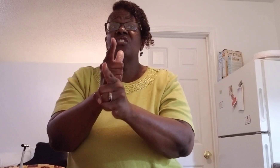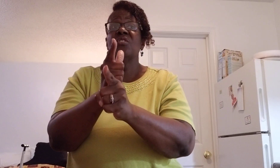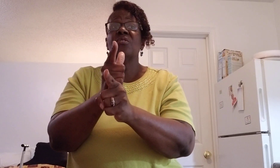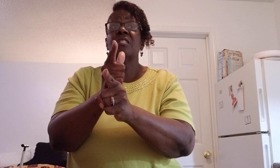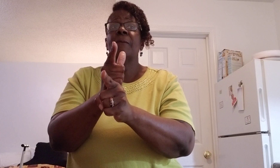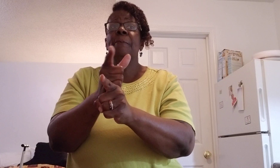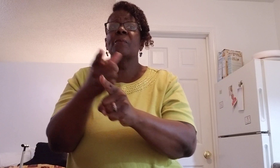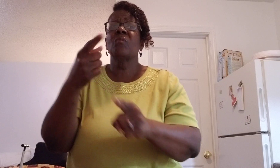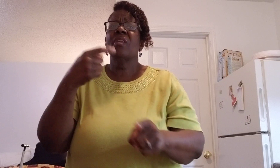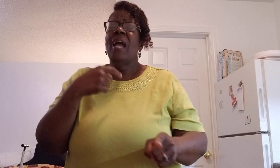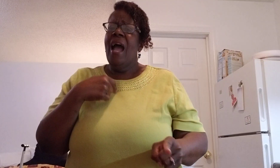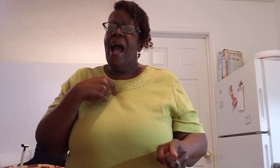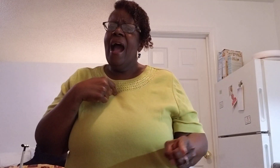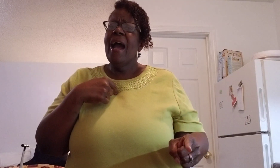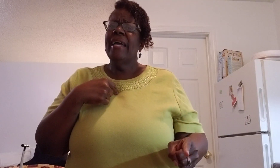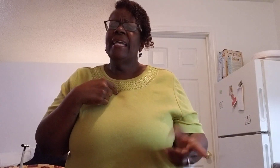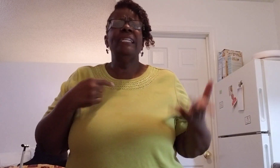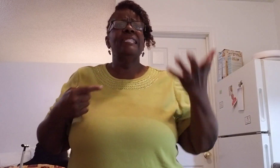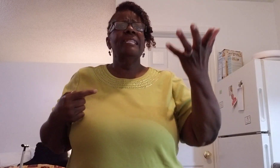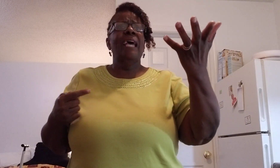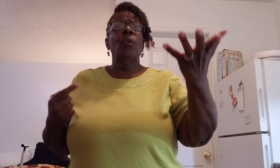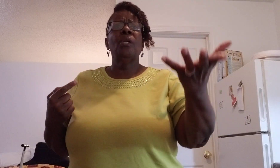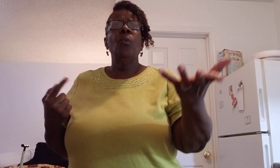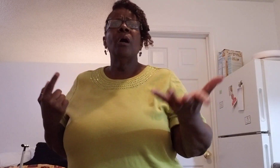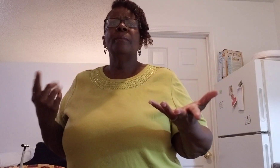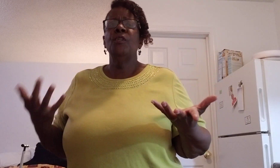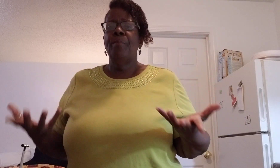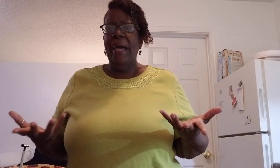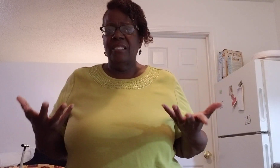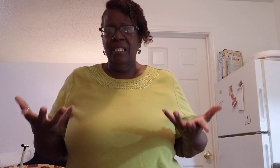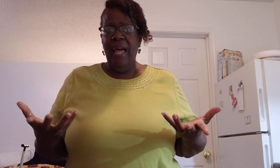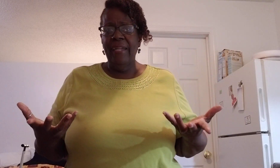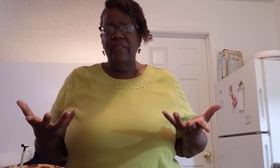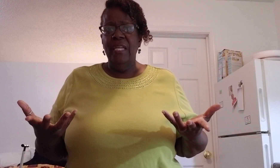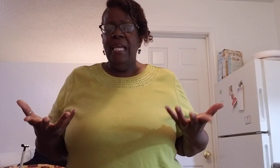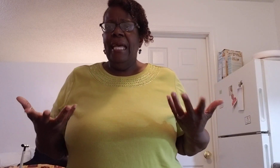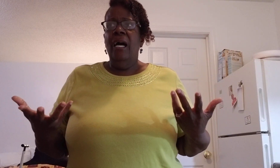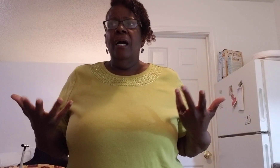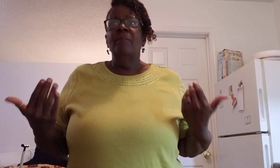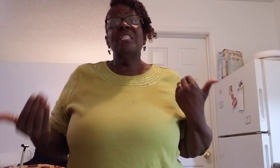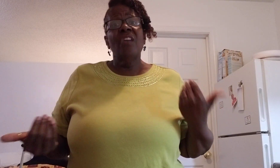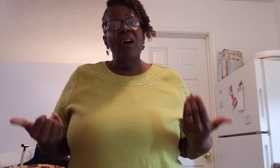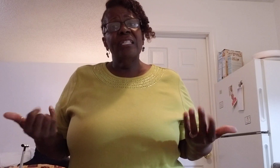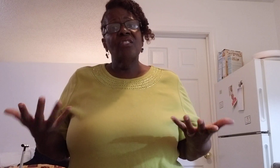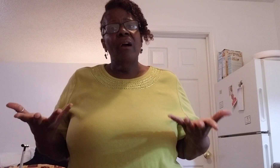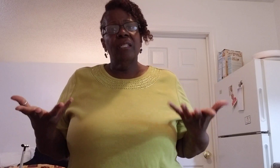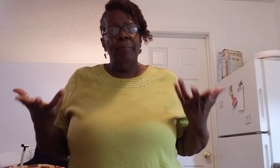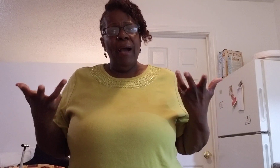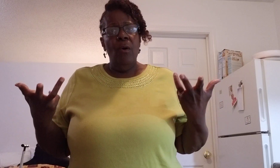sisters, and he says, I want to welcome you back to life. The song is talking about